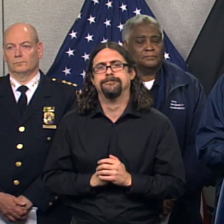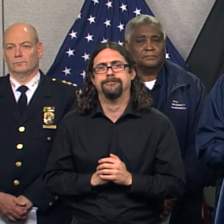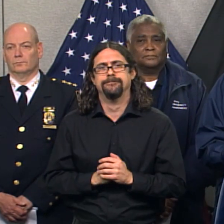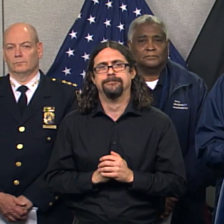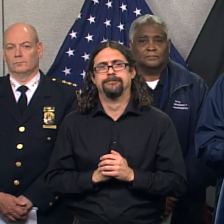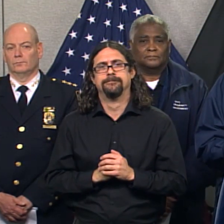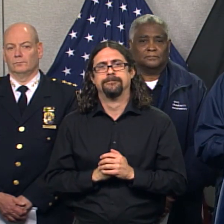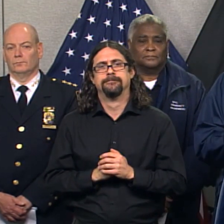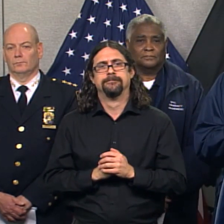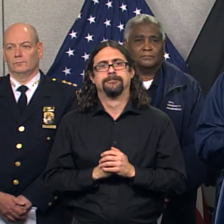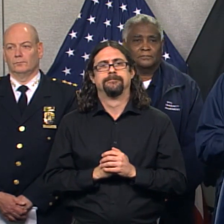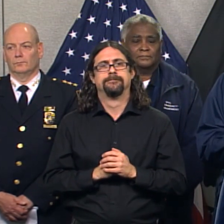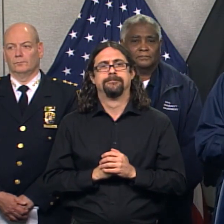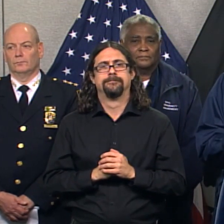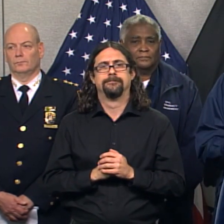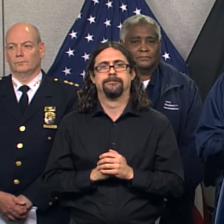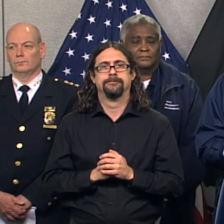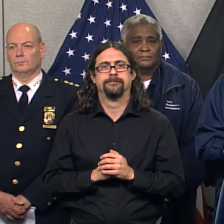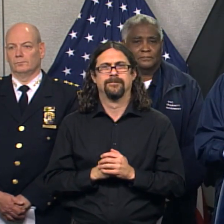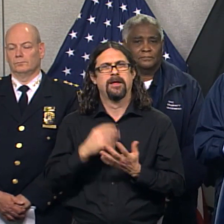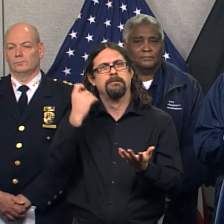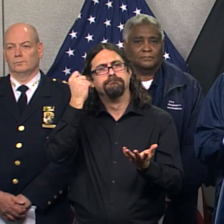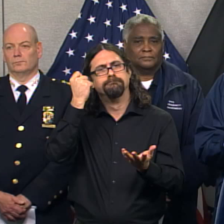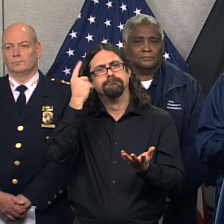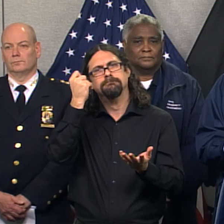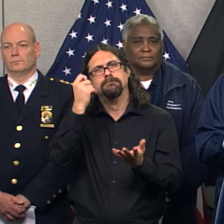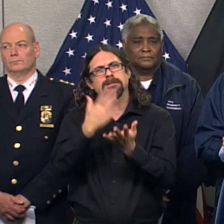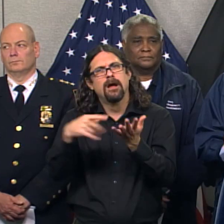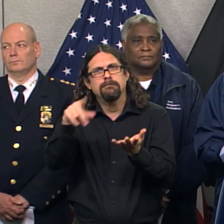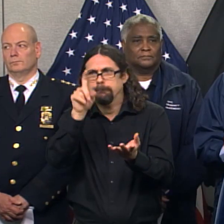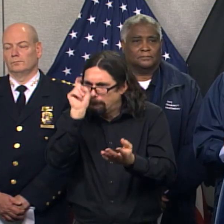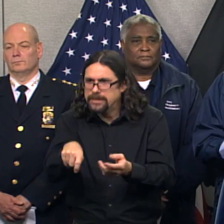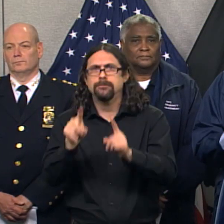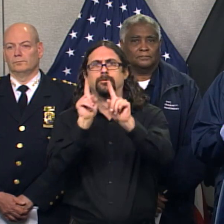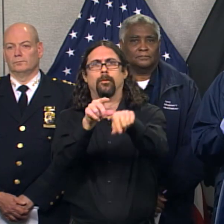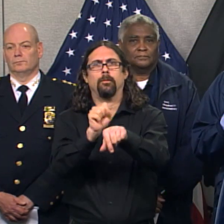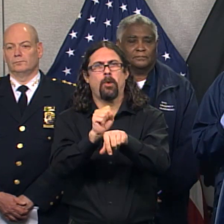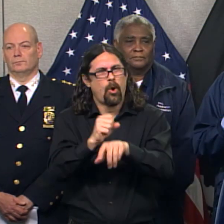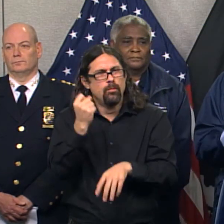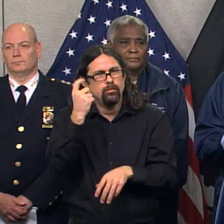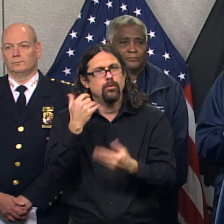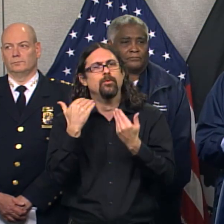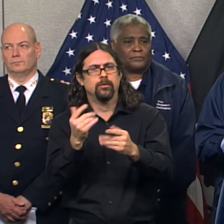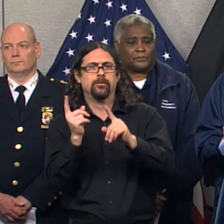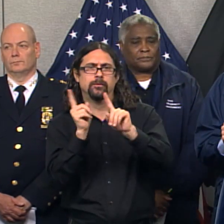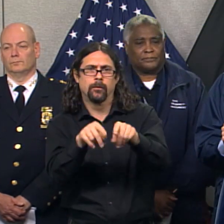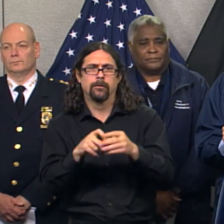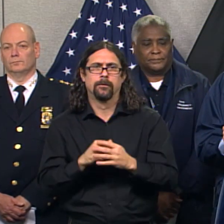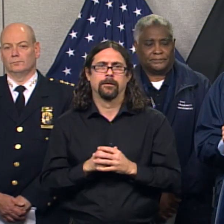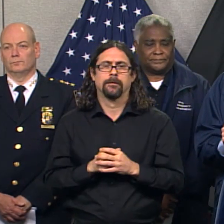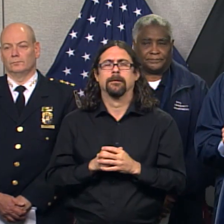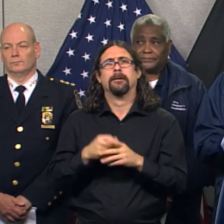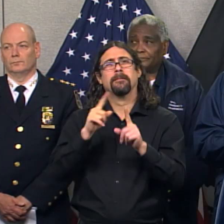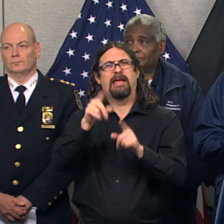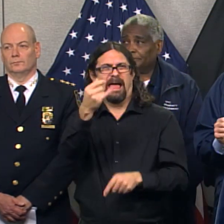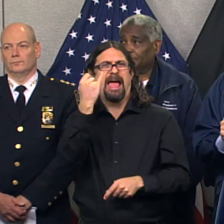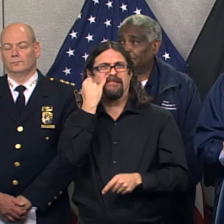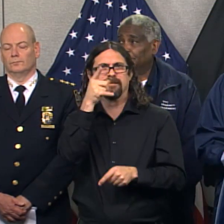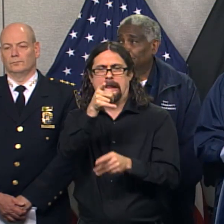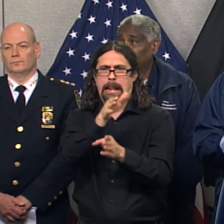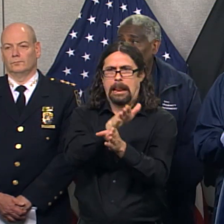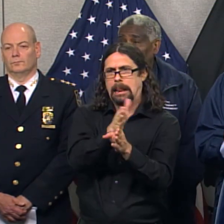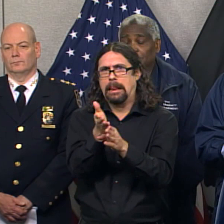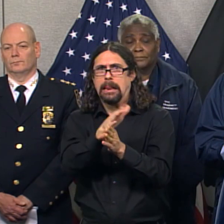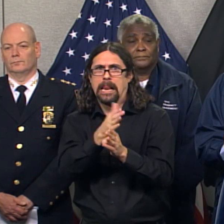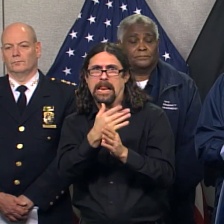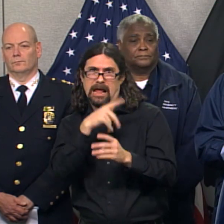choice. But if you do have a choice, don't drive your car. It's very tough conditions out there. It's very